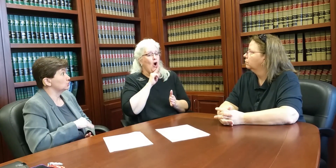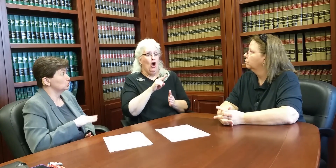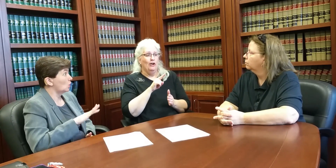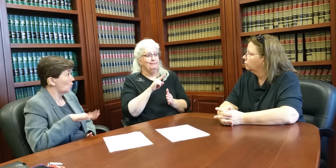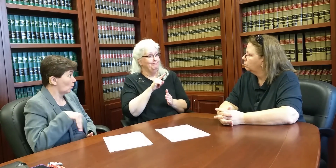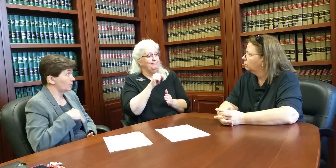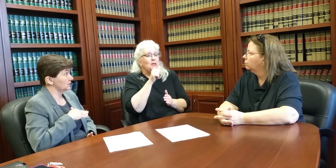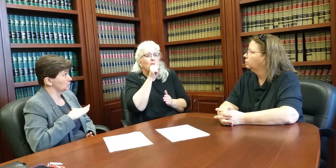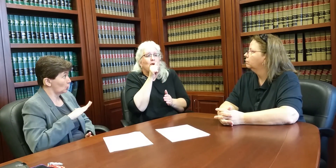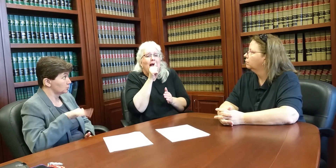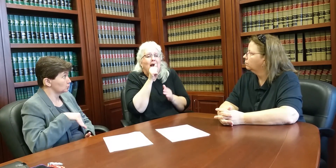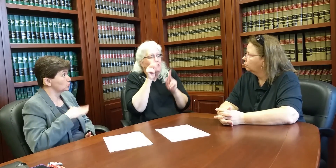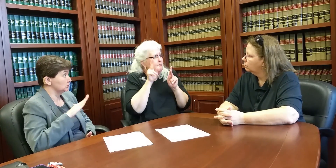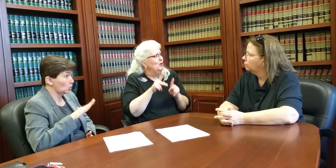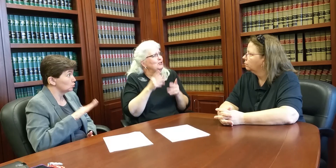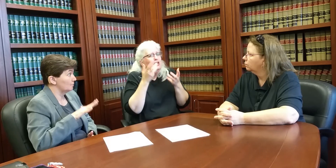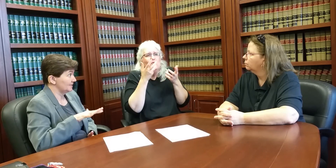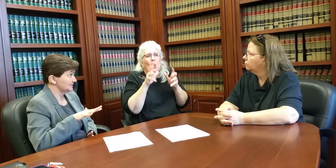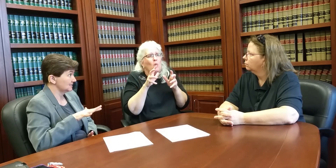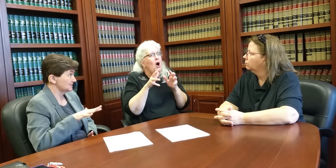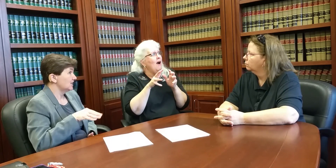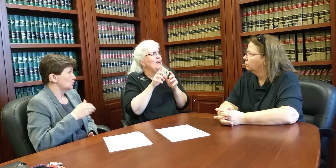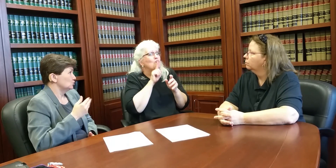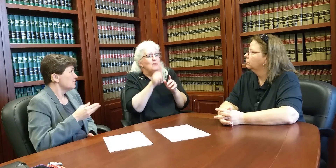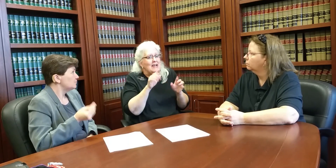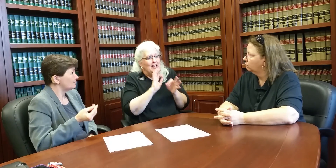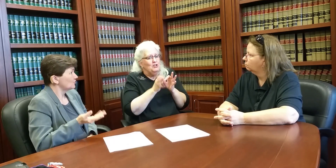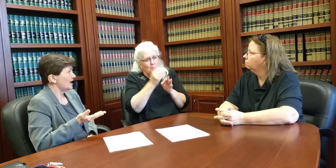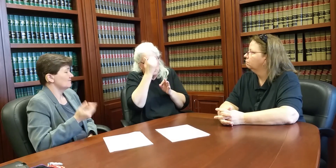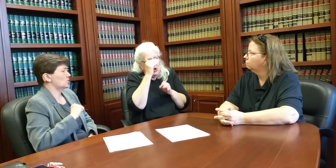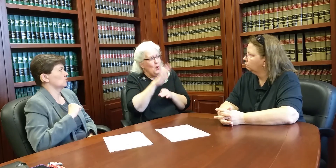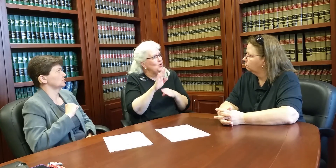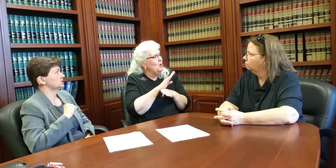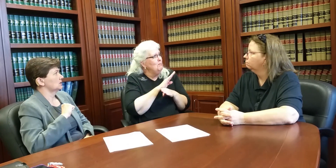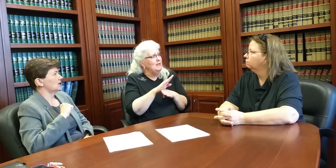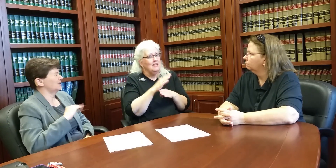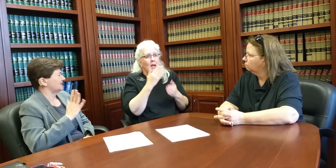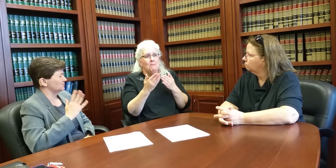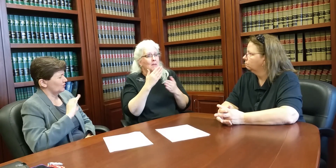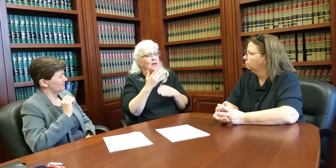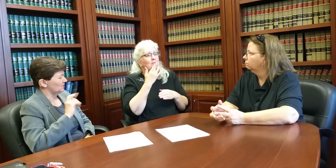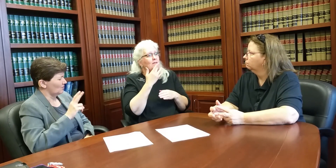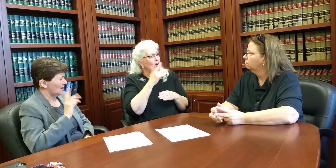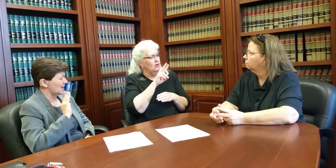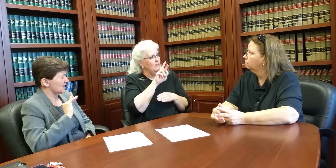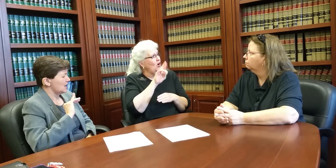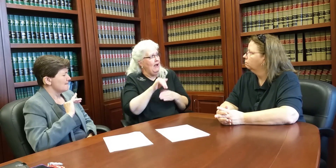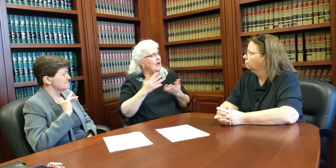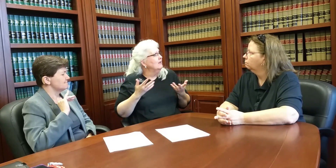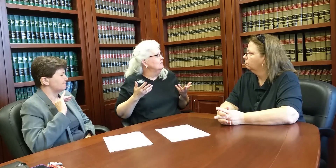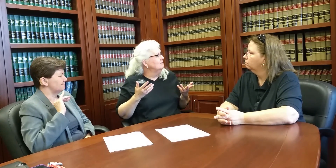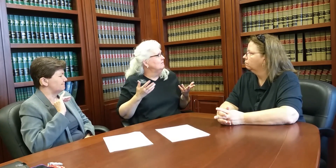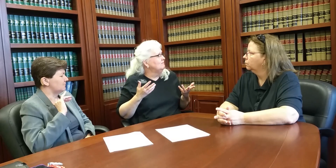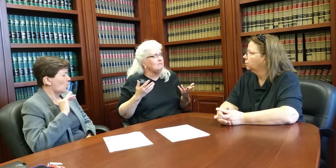you don't want the interpreters to know your business, you may prefer to have card. BRI.